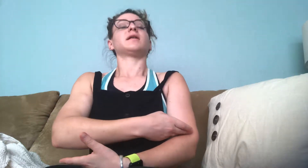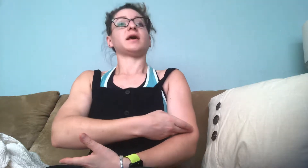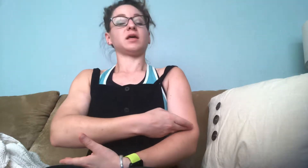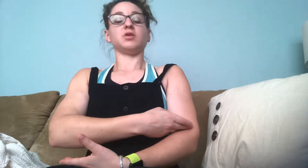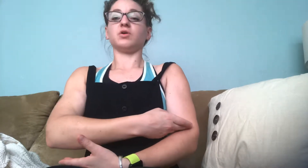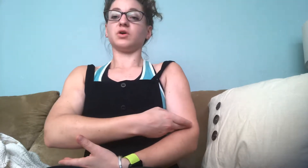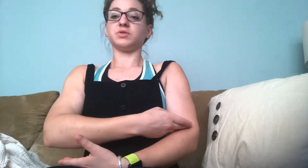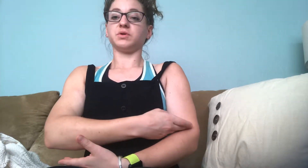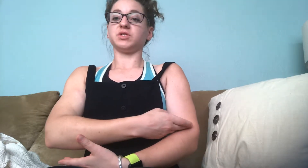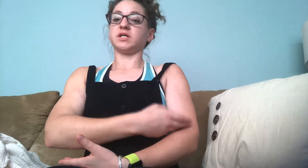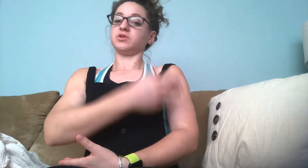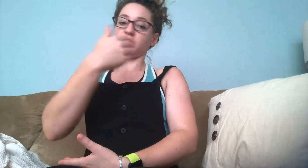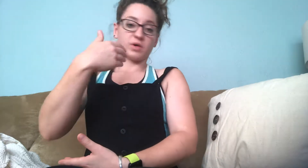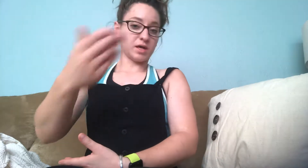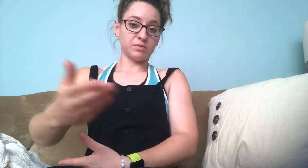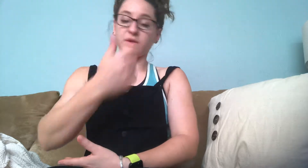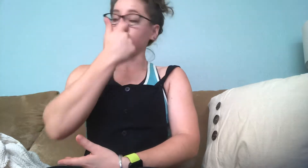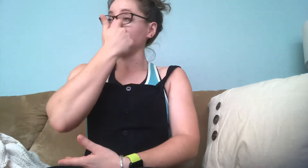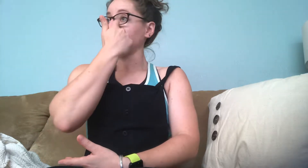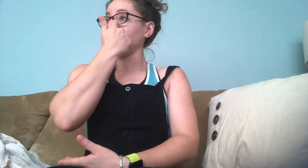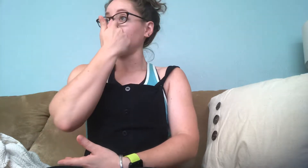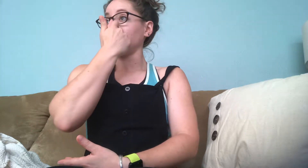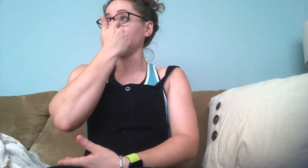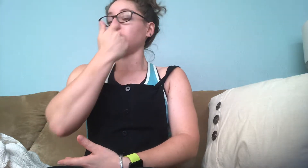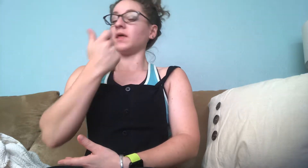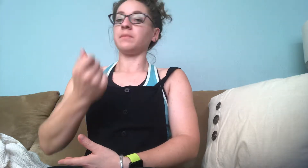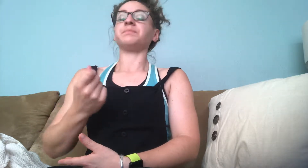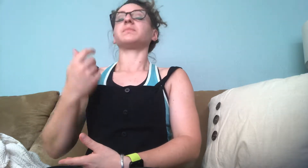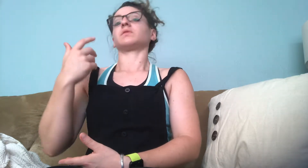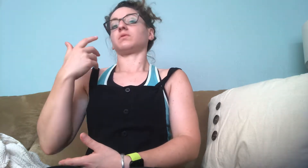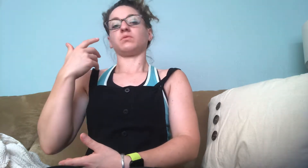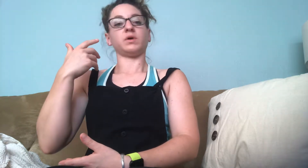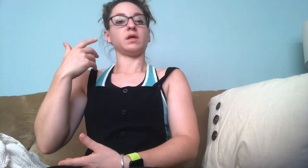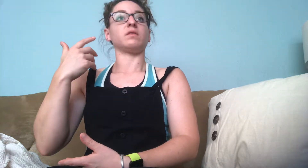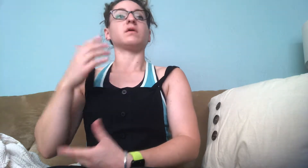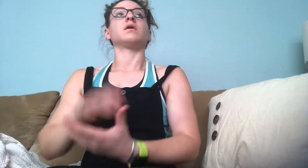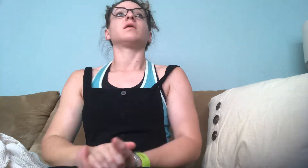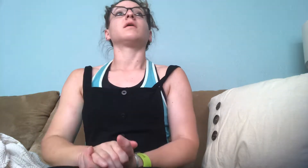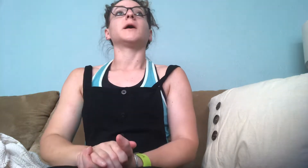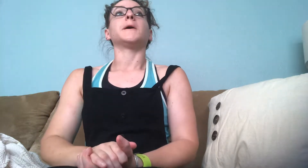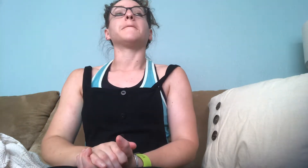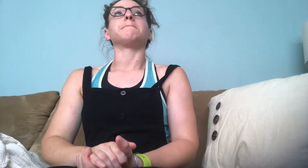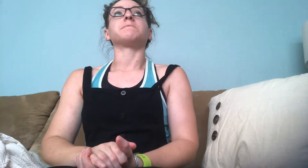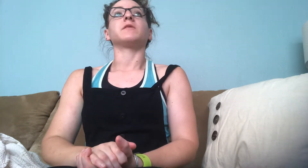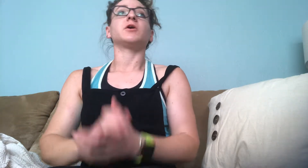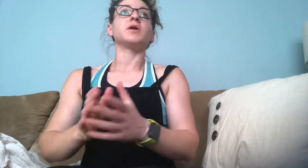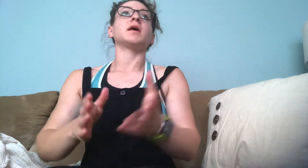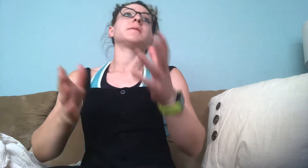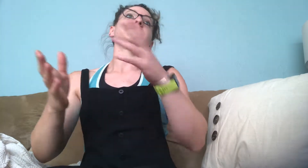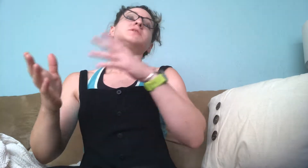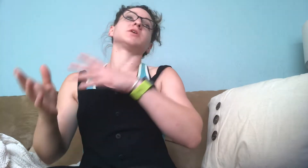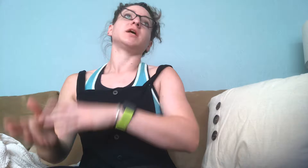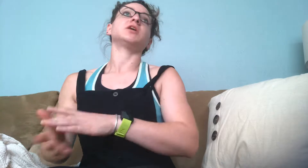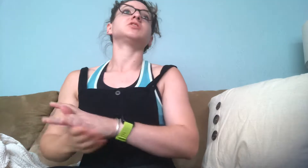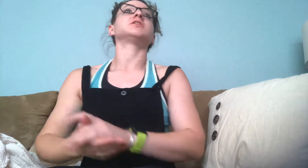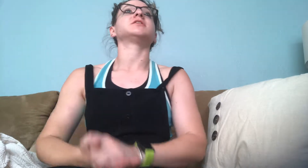And you can also interject here and go ahead with explaining them with their names, their